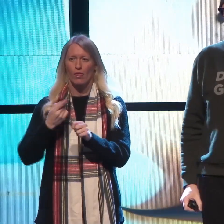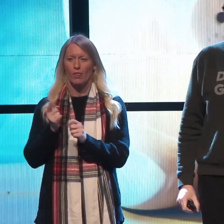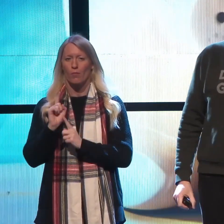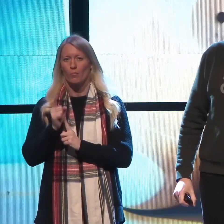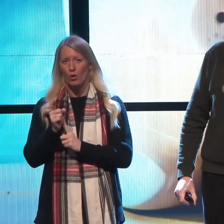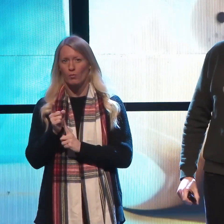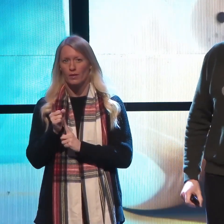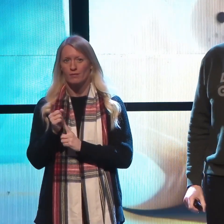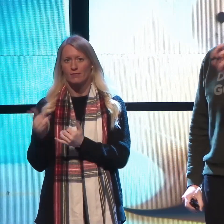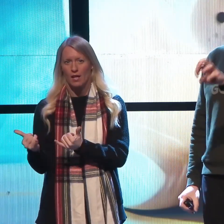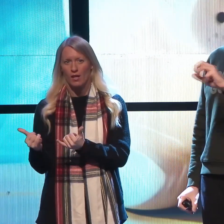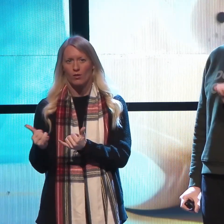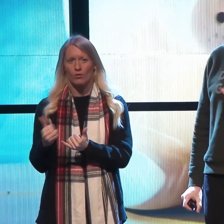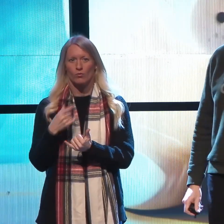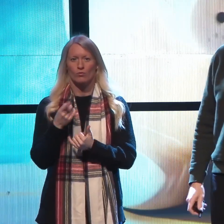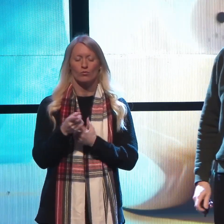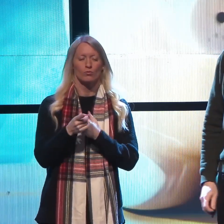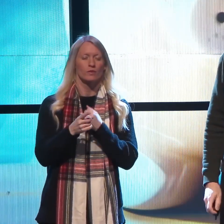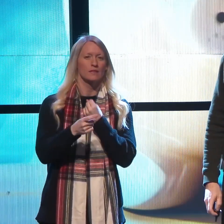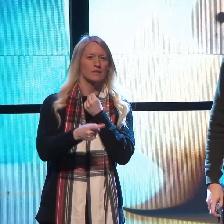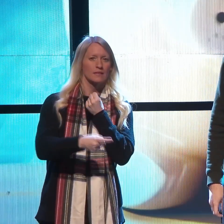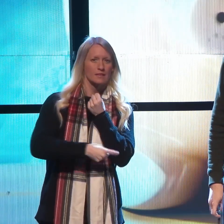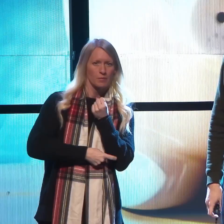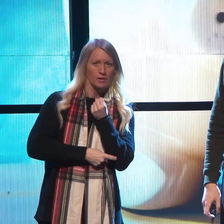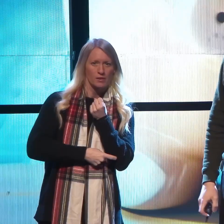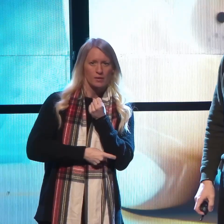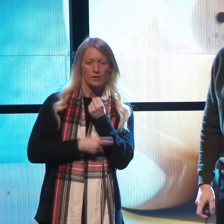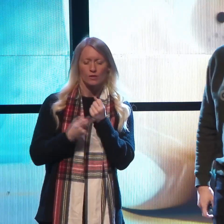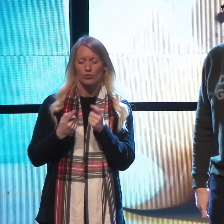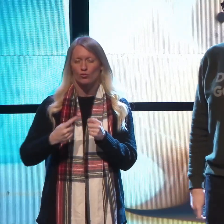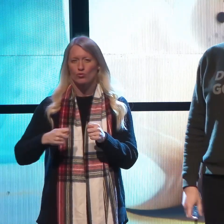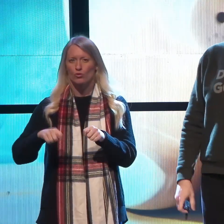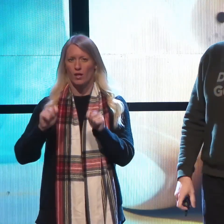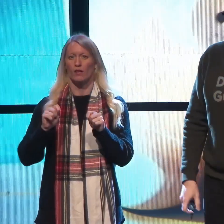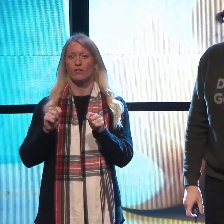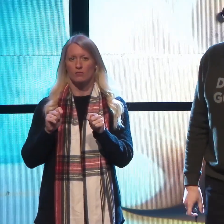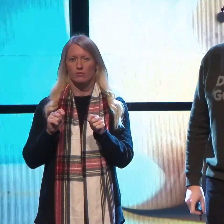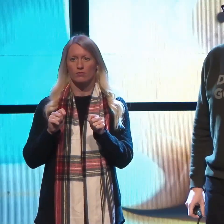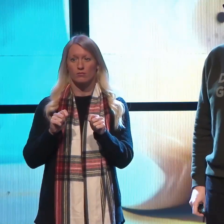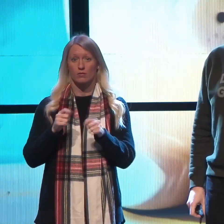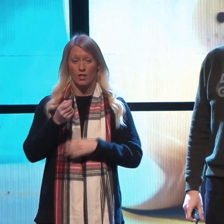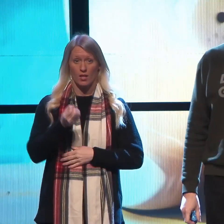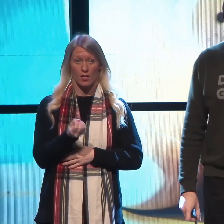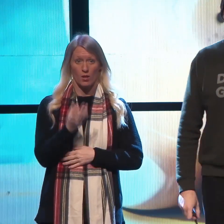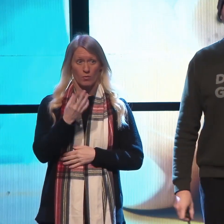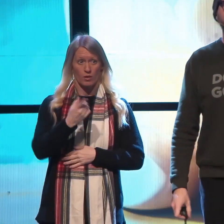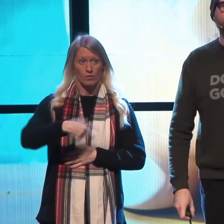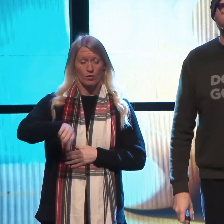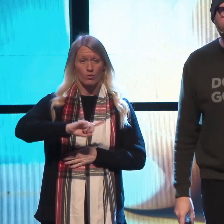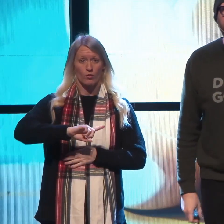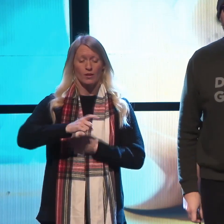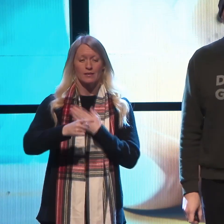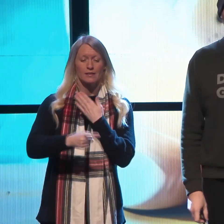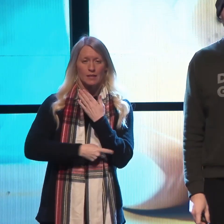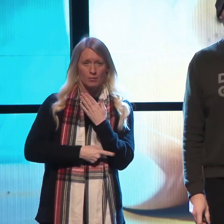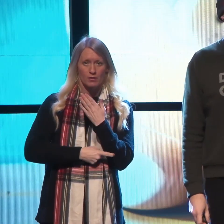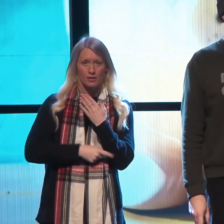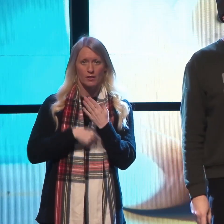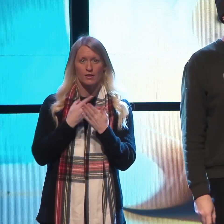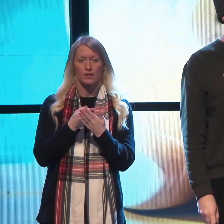words for you, temptation and trials. But how many of you have ever been tempted to spend what you don't